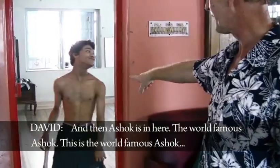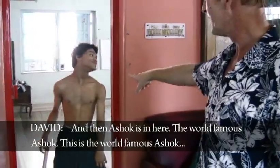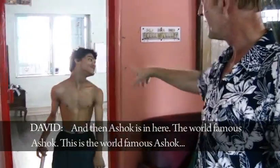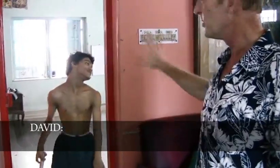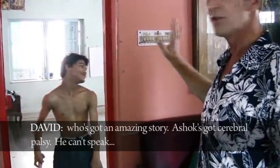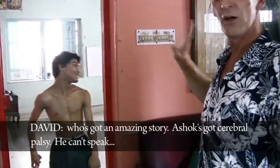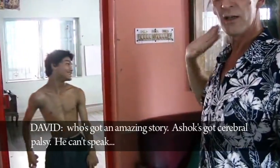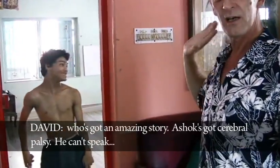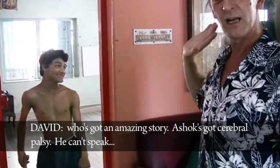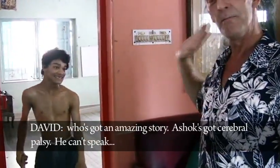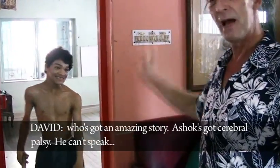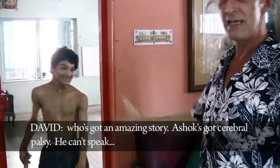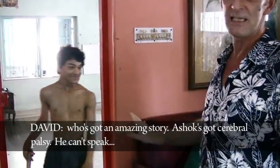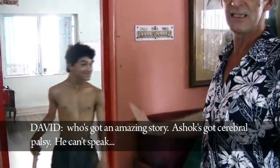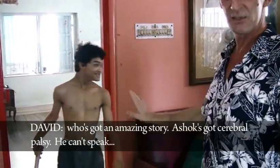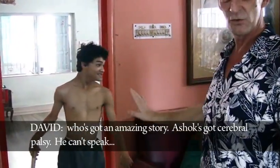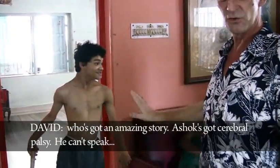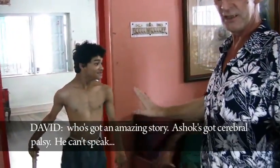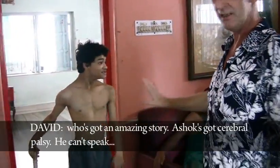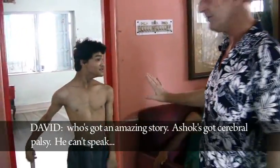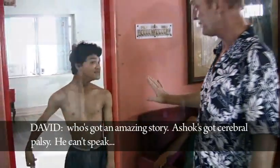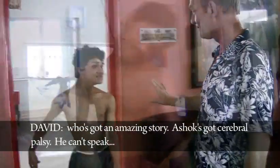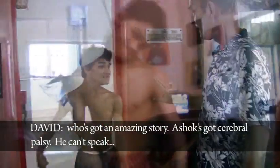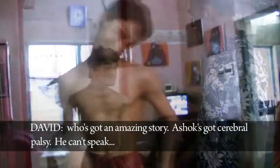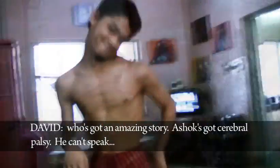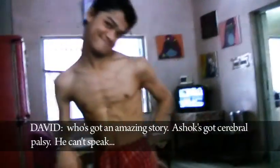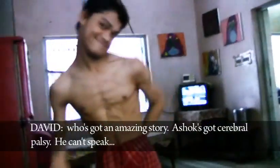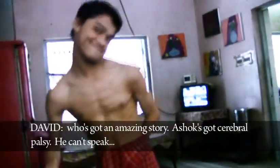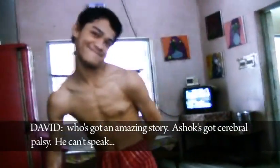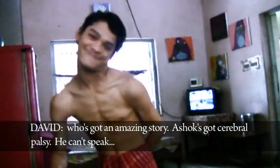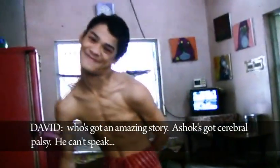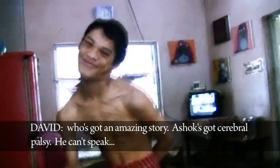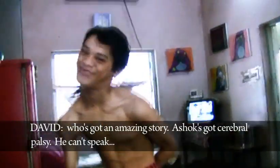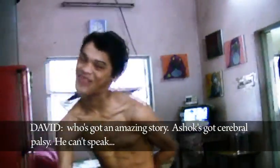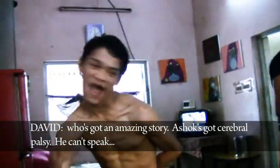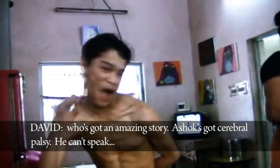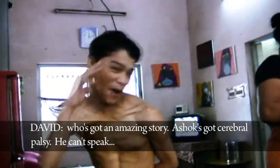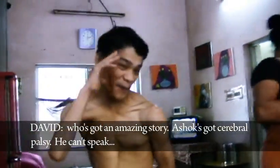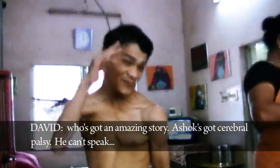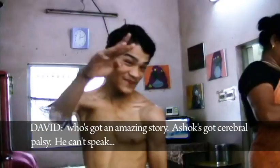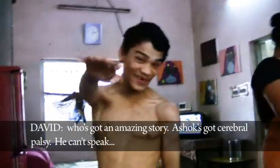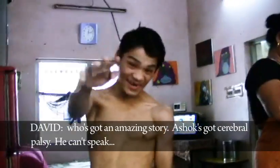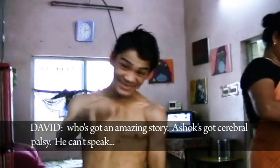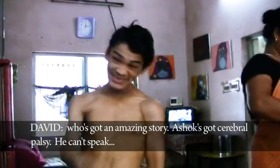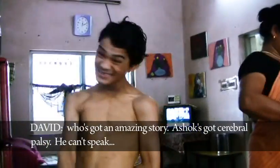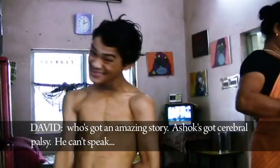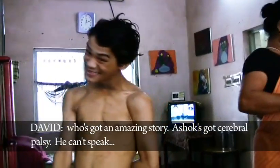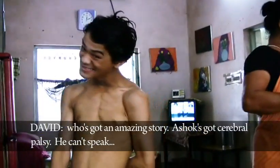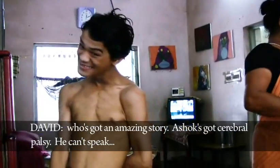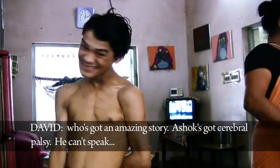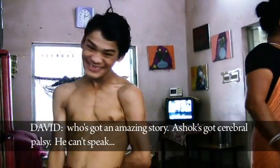who's got an amazing story. Ashok's got cerebral palsy. He can't